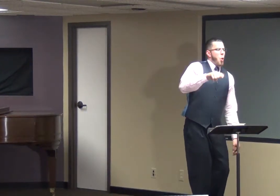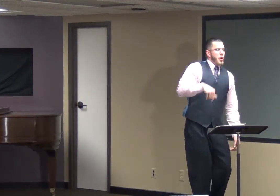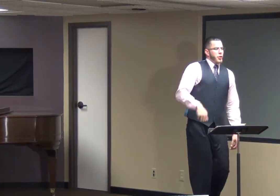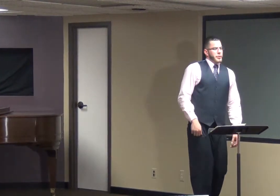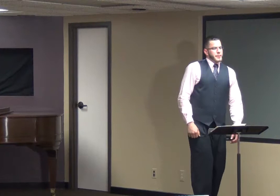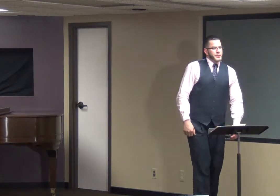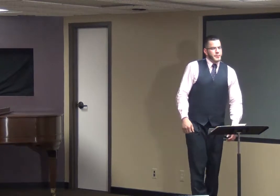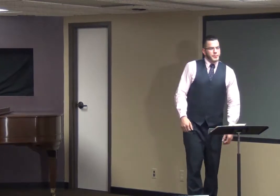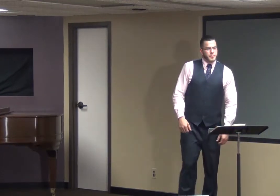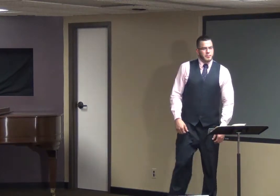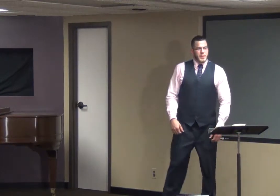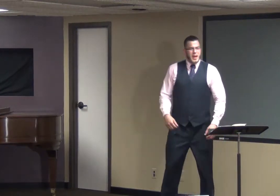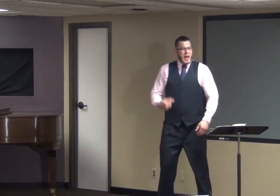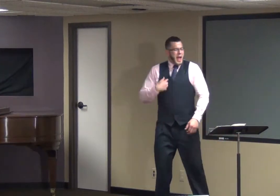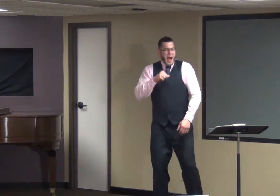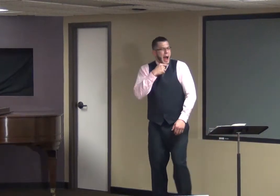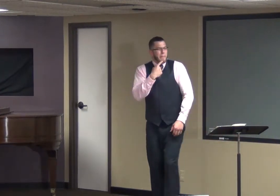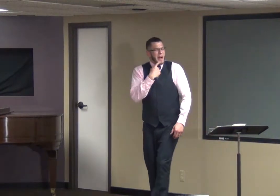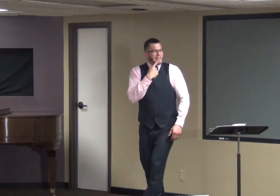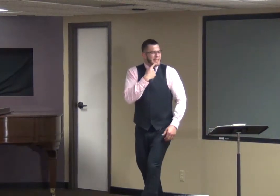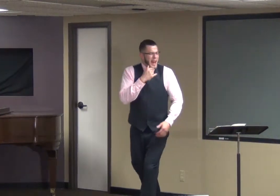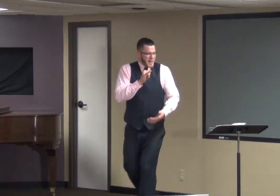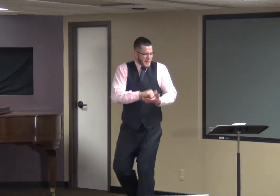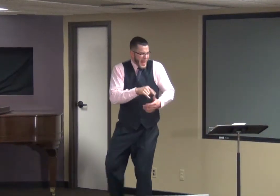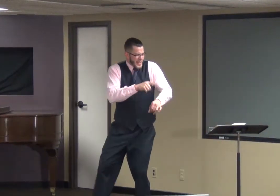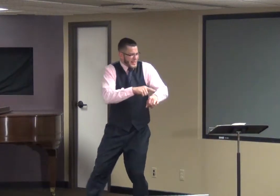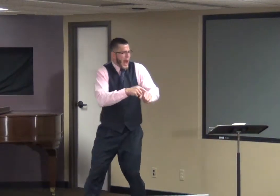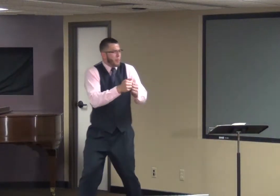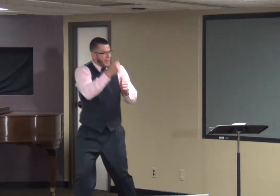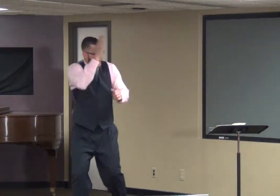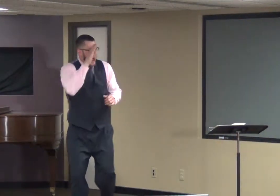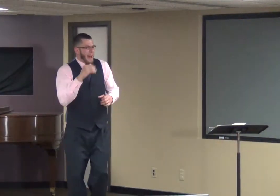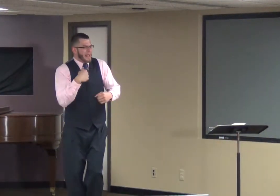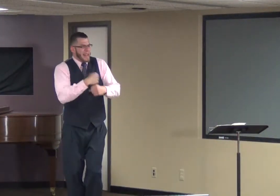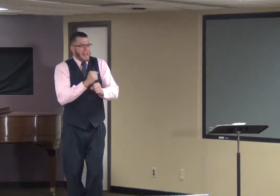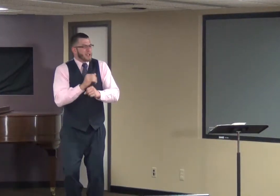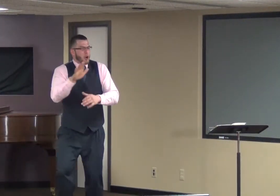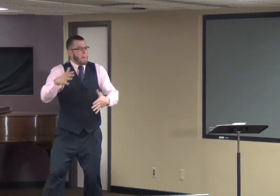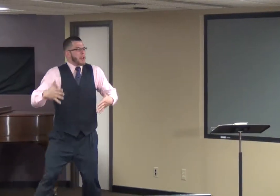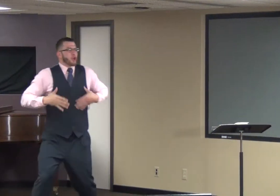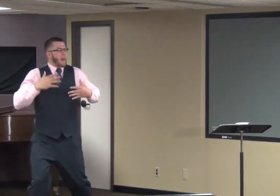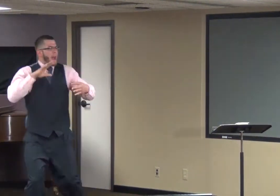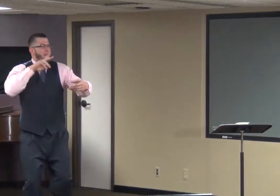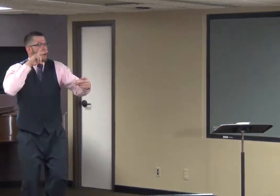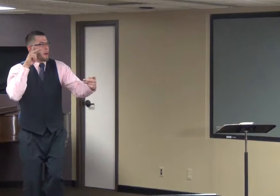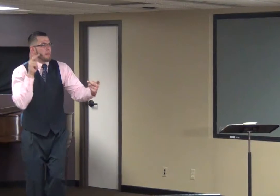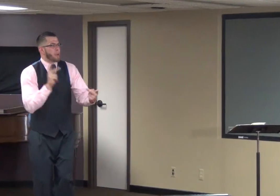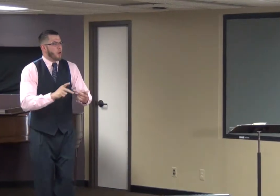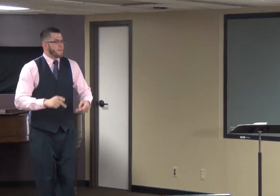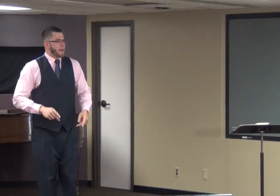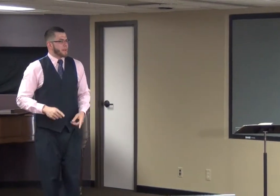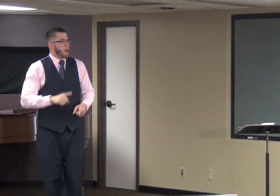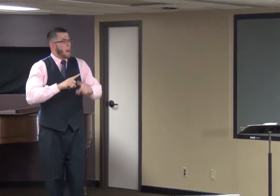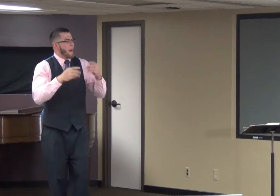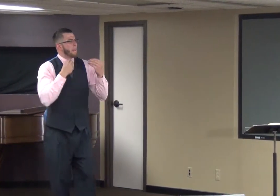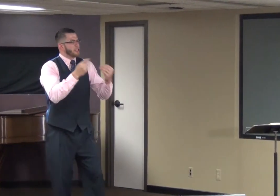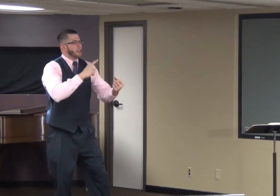oil. I'm not saying that time with God is going to make your life perfect, but it's going to give